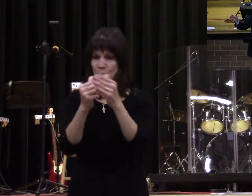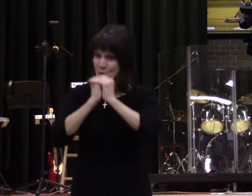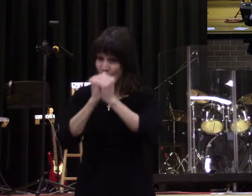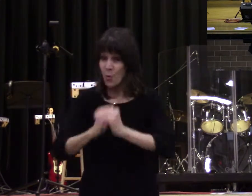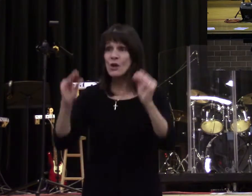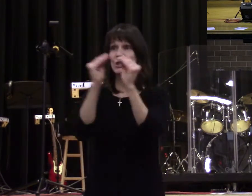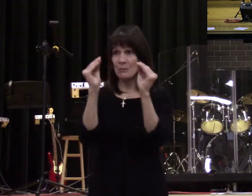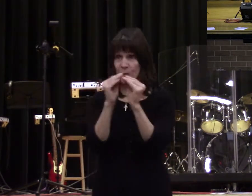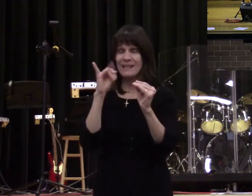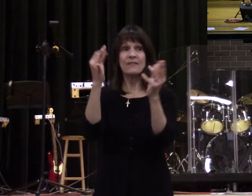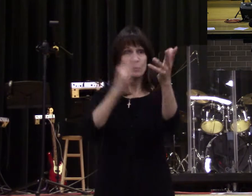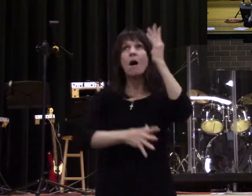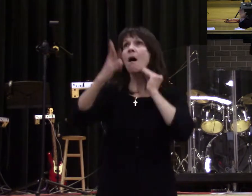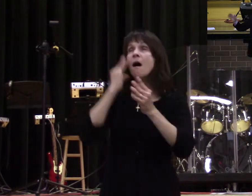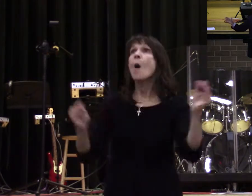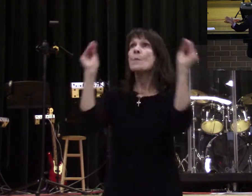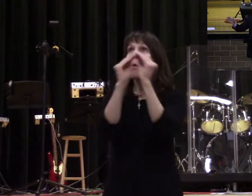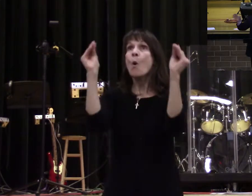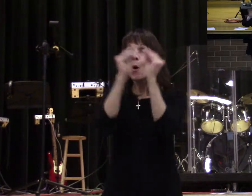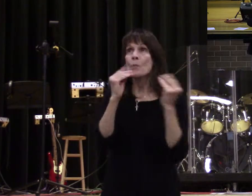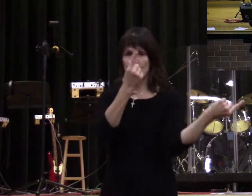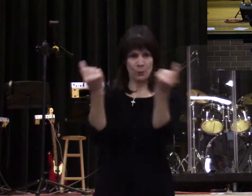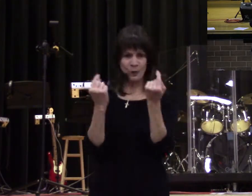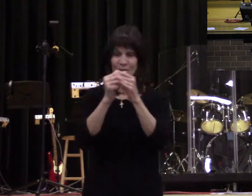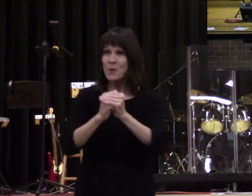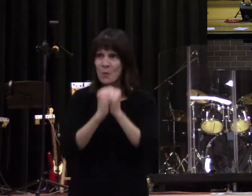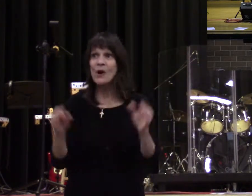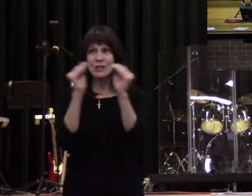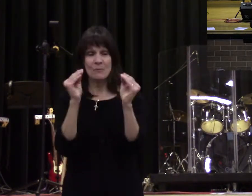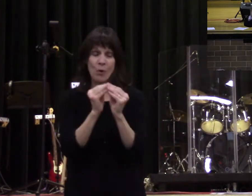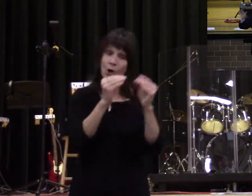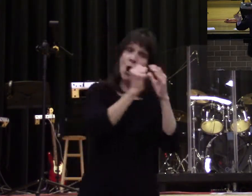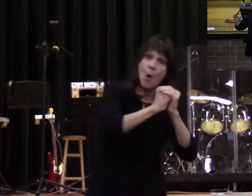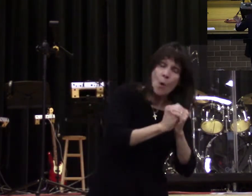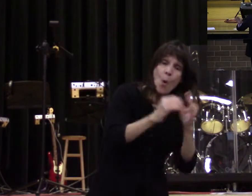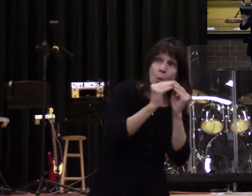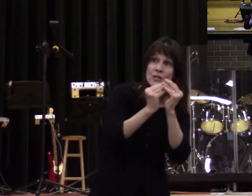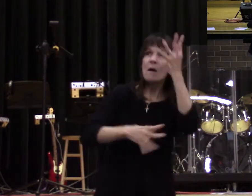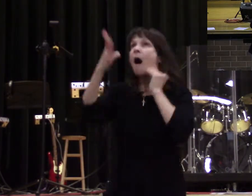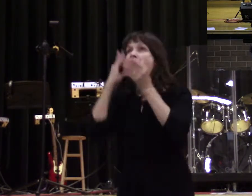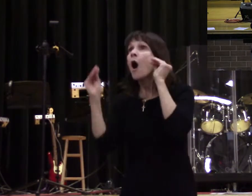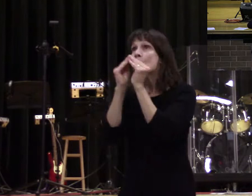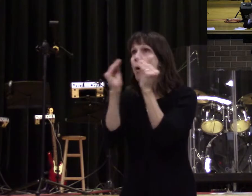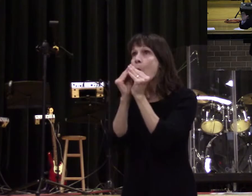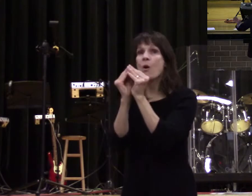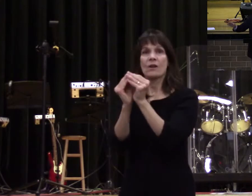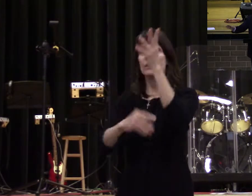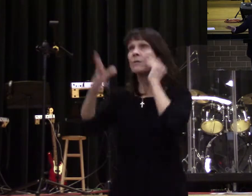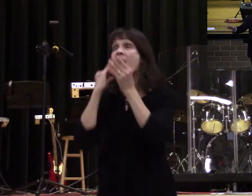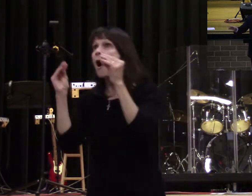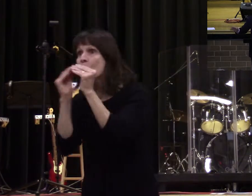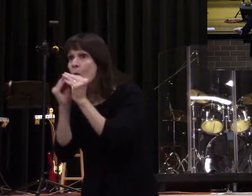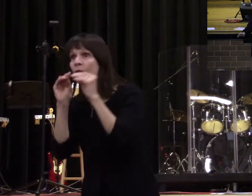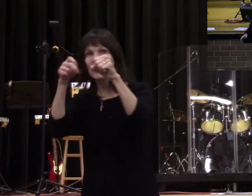the answer? See God more. But how you see God more is you worship God more. You worship God more, you see God more. You'll see God more, you'll be able to